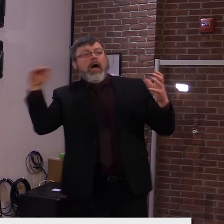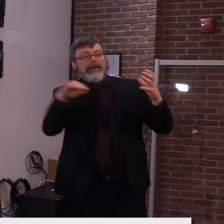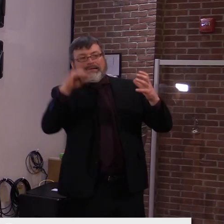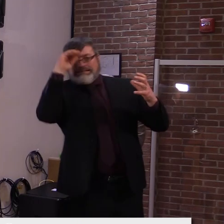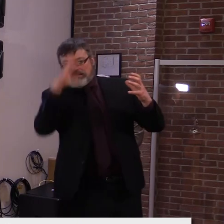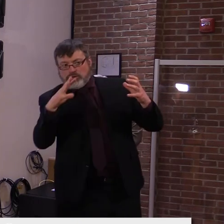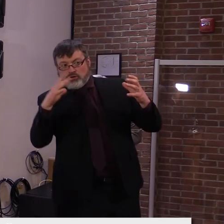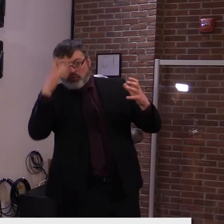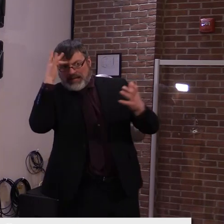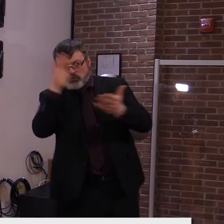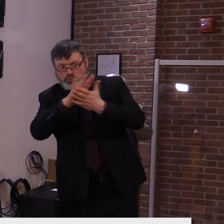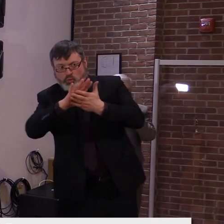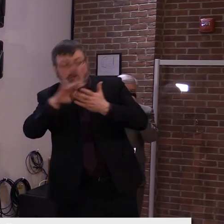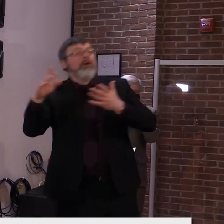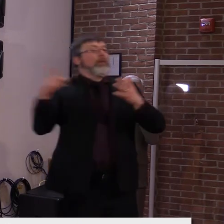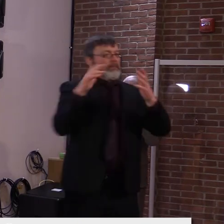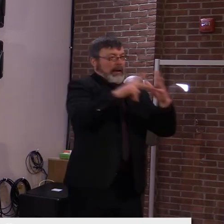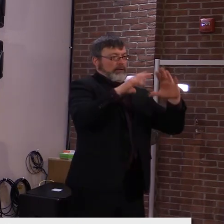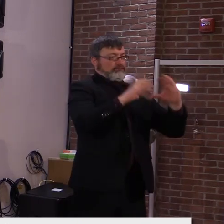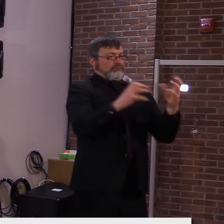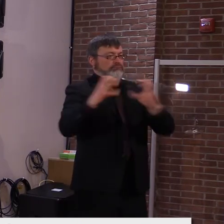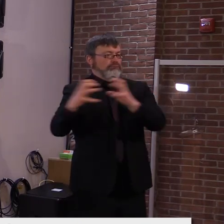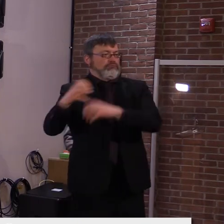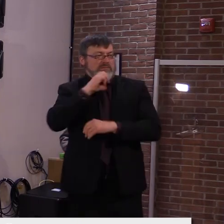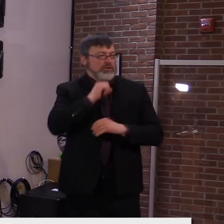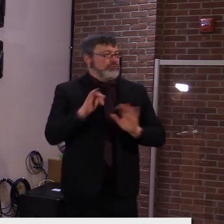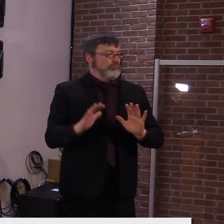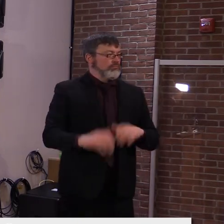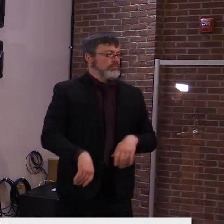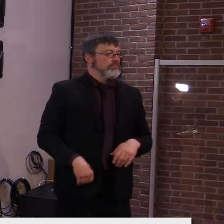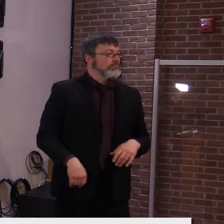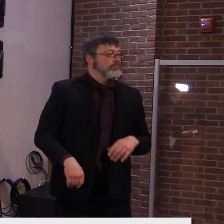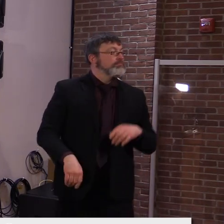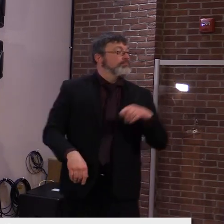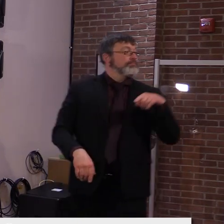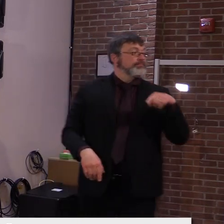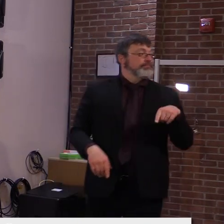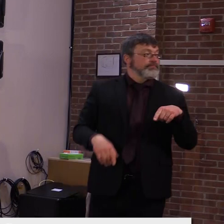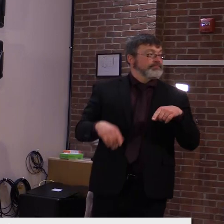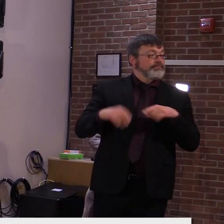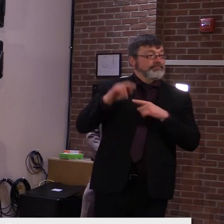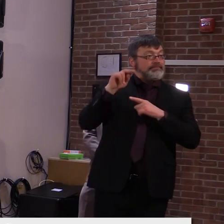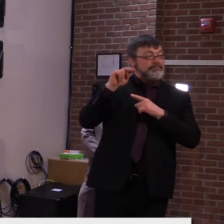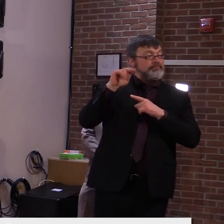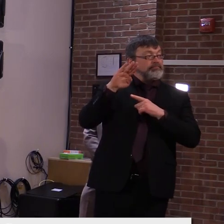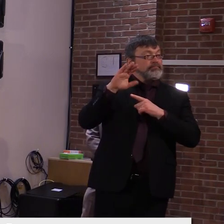Thanks. Steve? All set. Thank you. Moving to the phones with Stuart, NBC 5.